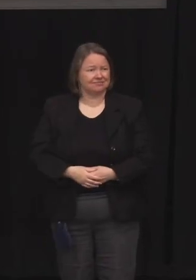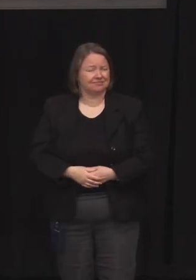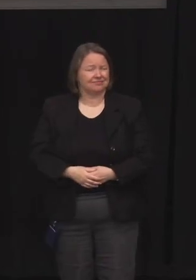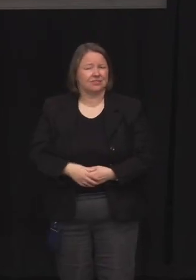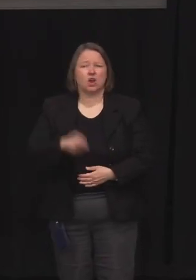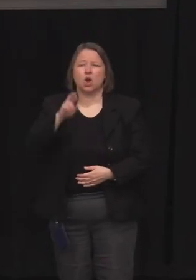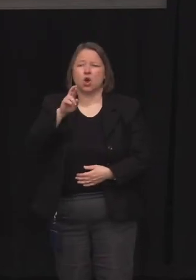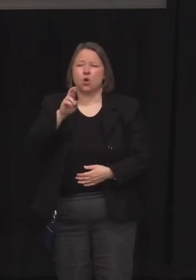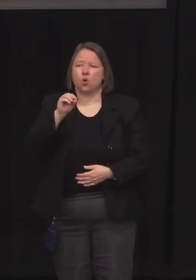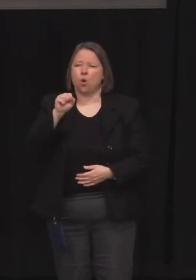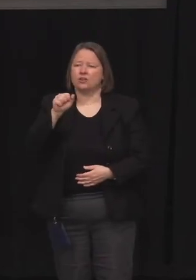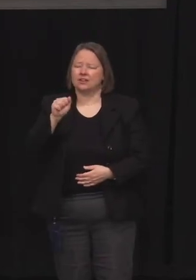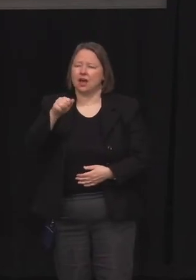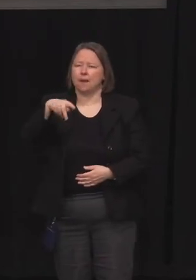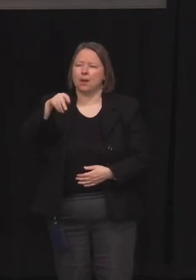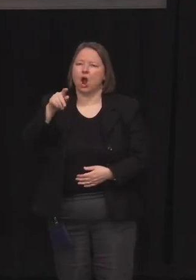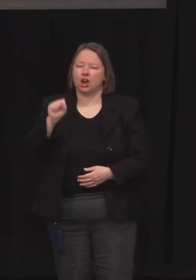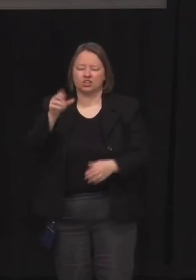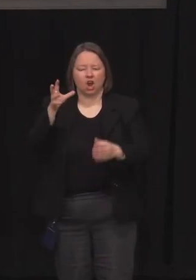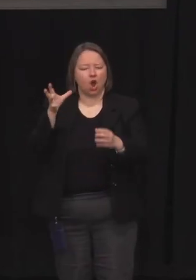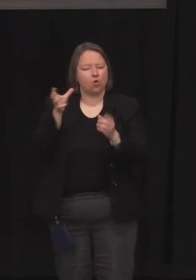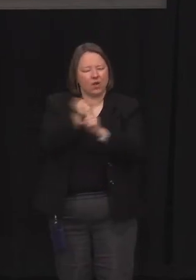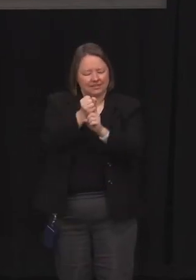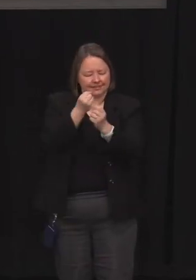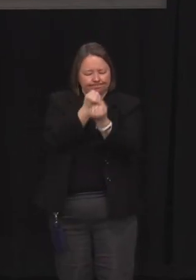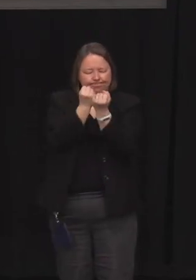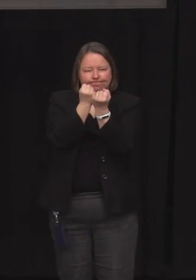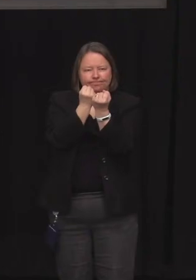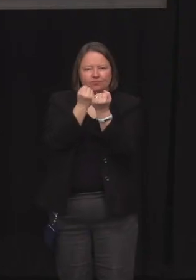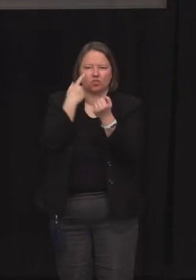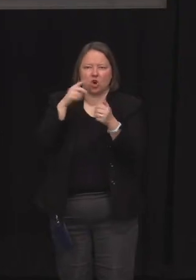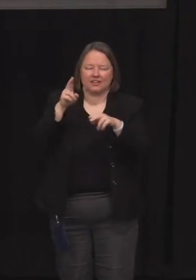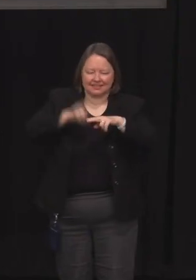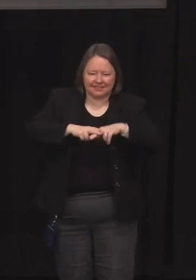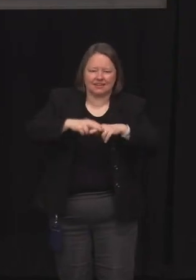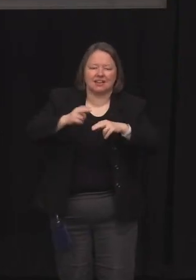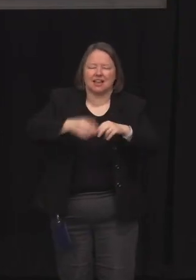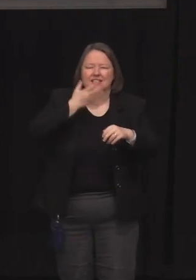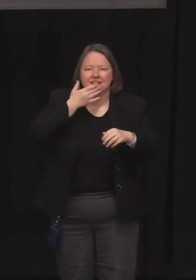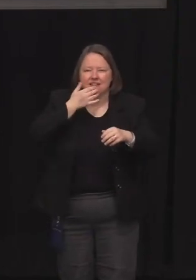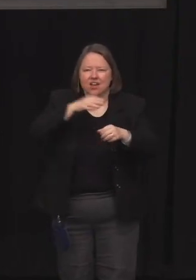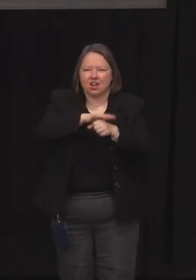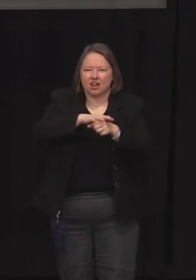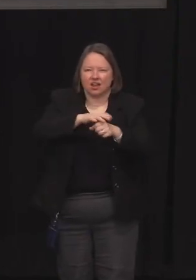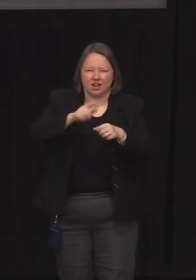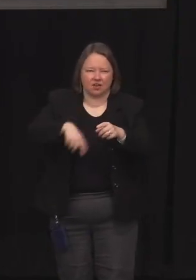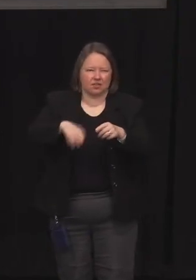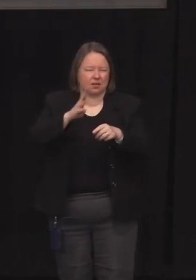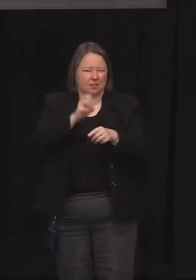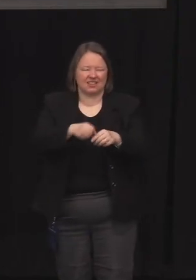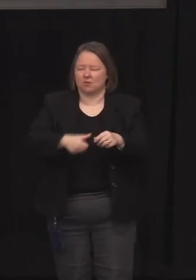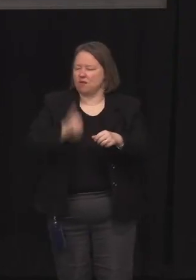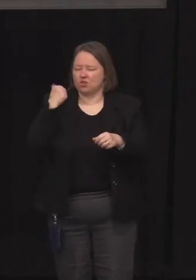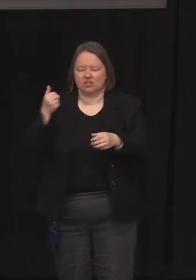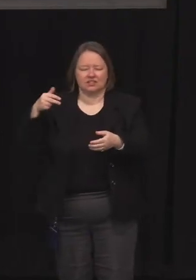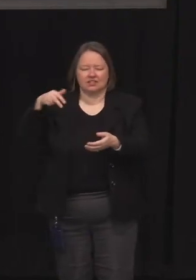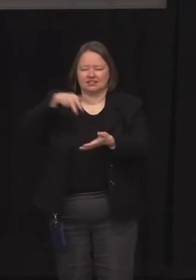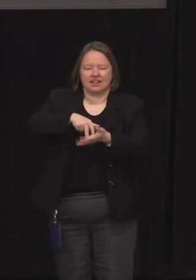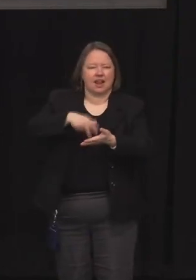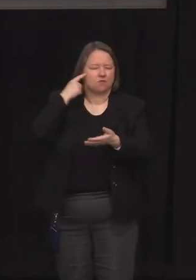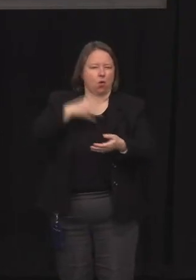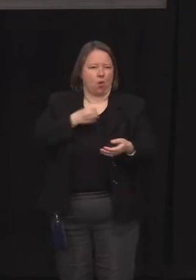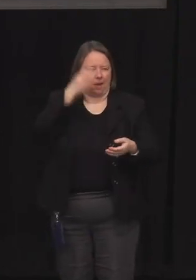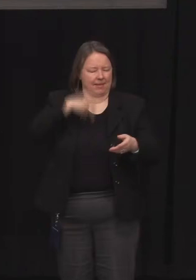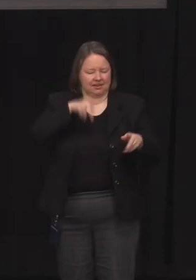When Rosa Parks was arrested for sitting in the first seat of the colored section of the bus and refusing to give her seat to a white man, she was arrested.